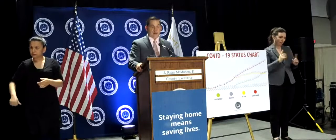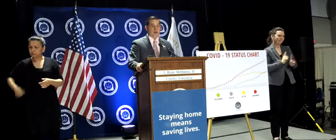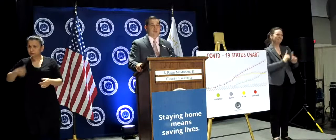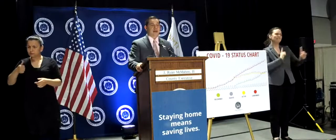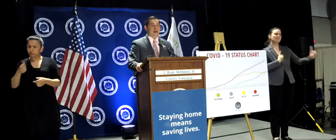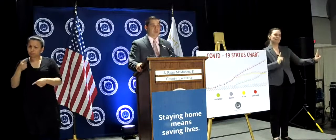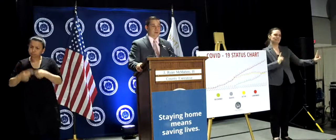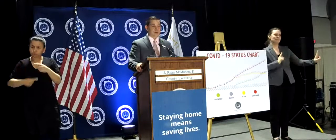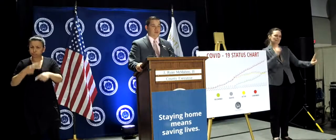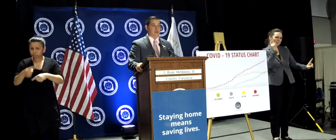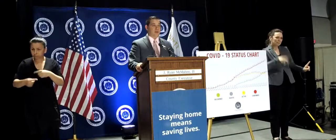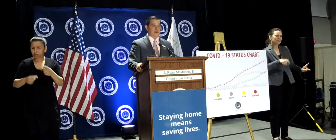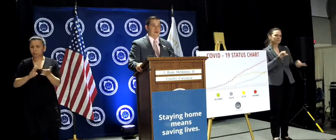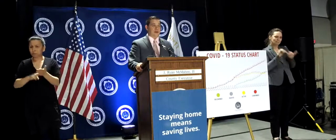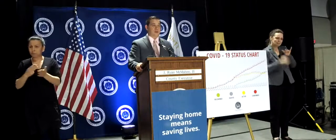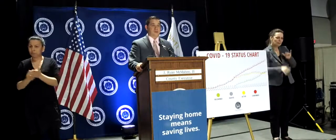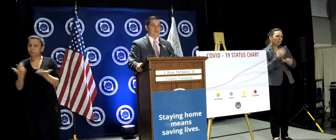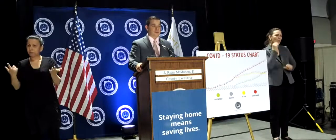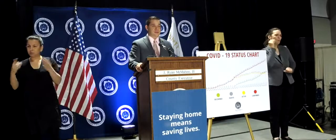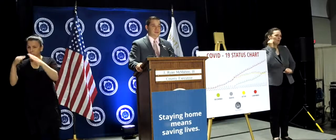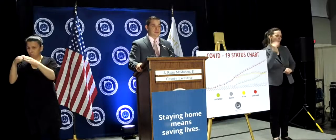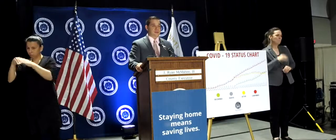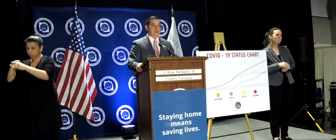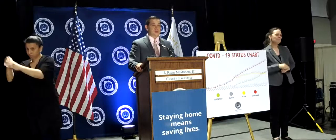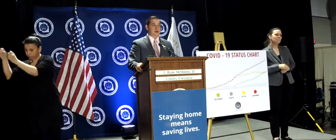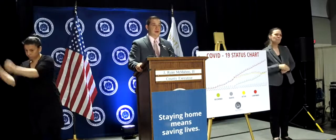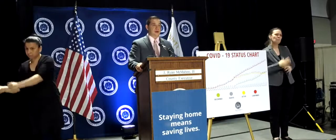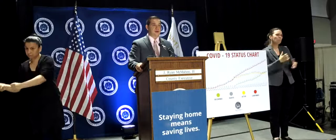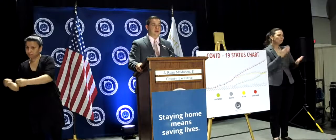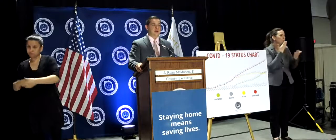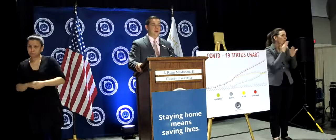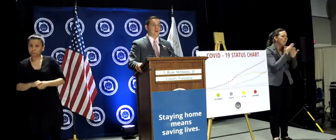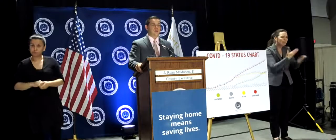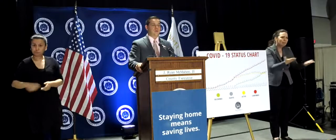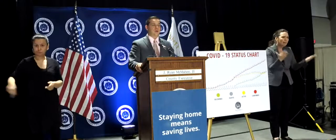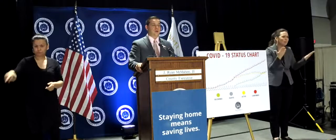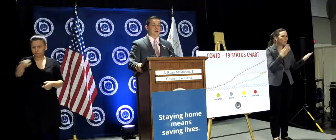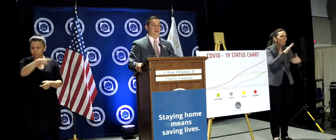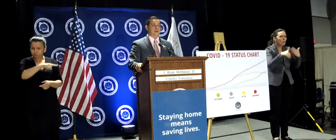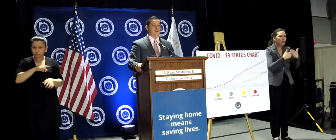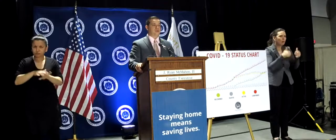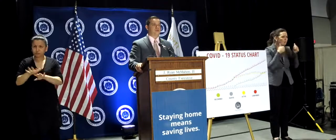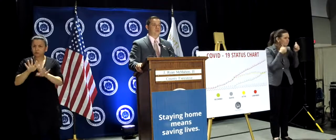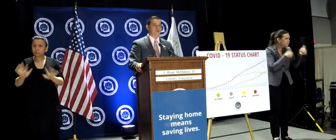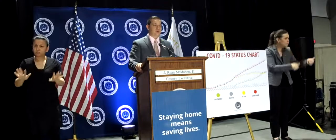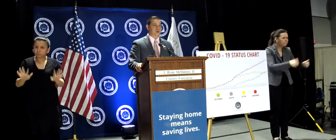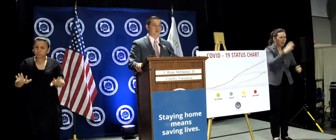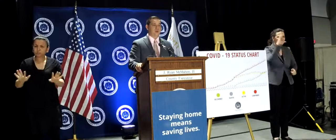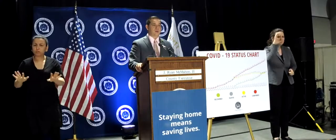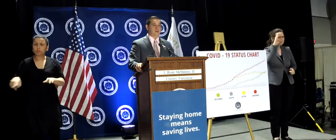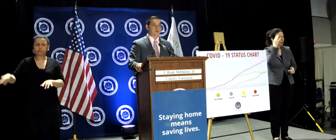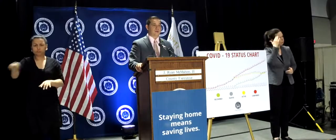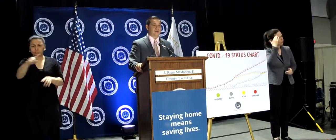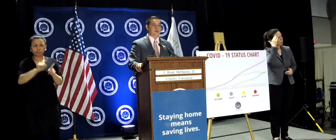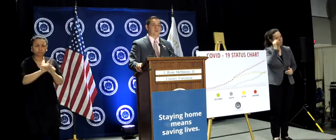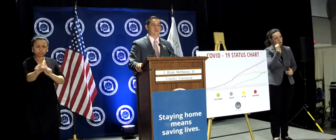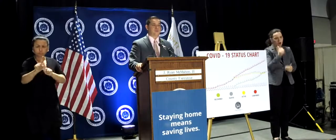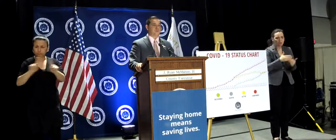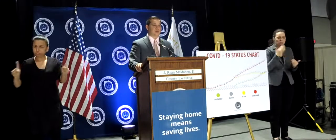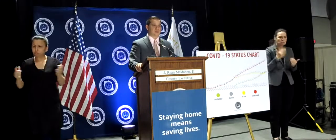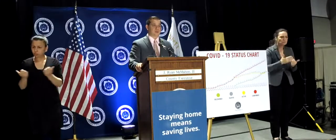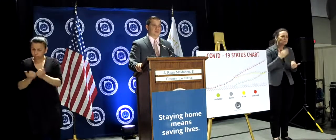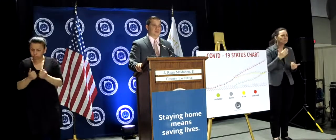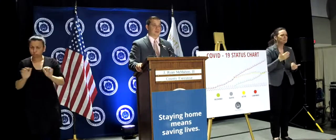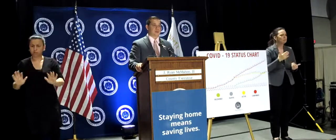And again, I want to thank everybody for that. I know this isn't easy, and I know the supermajority of our residents are taking